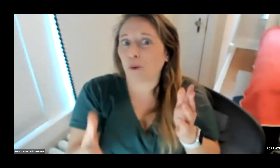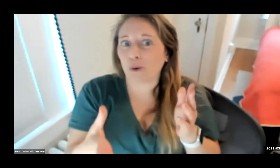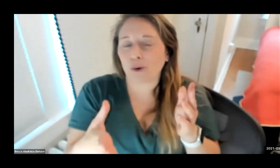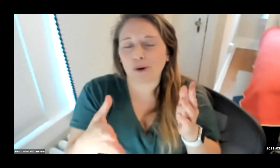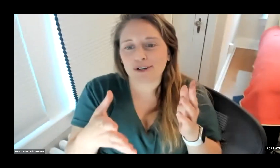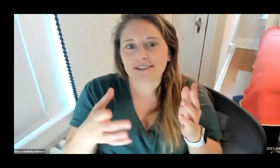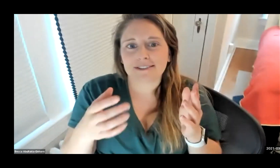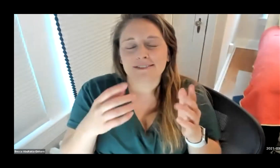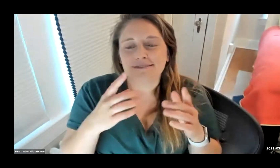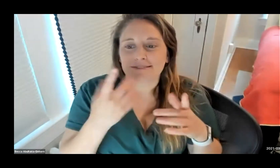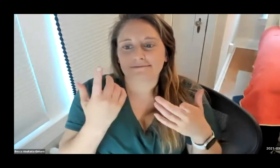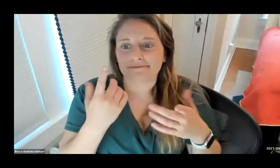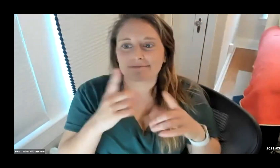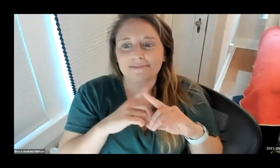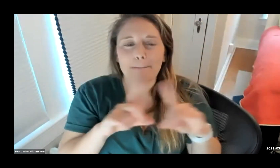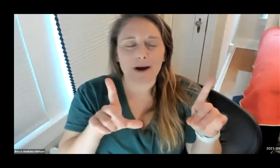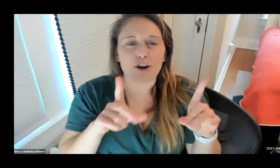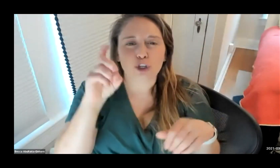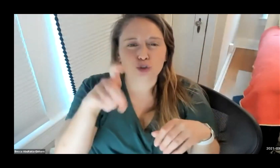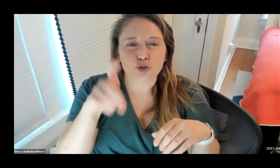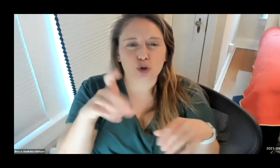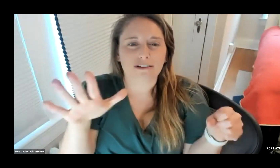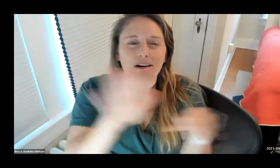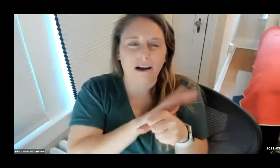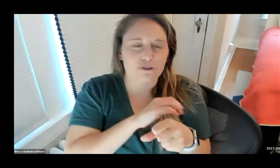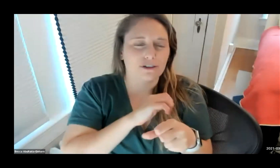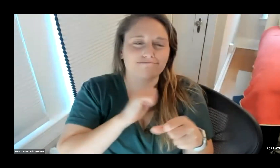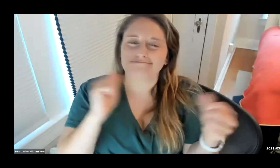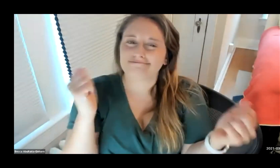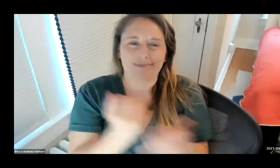countries are more wealthy than others.